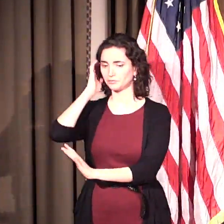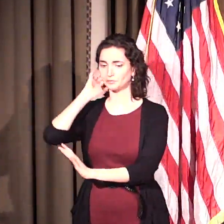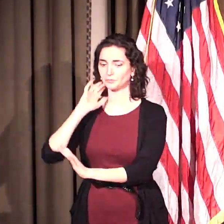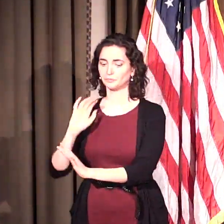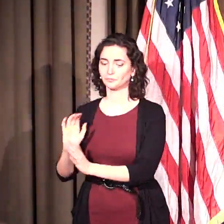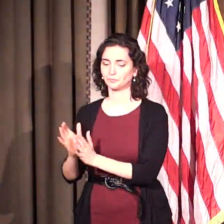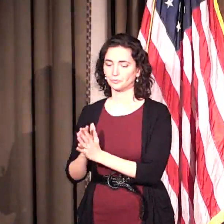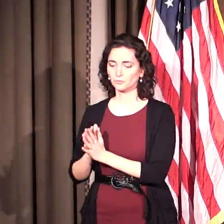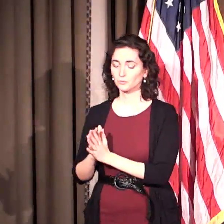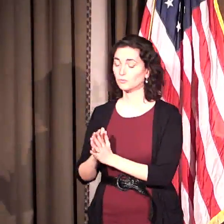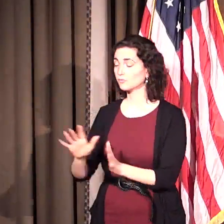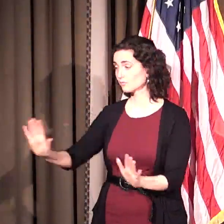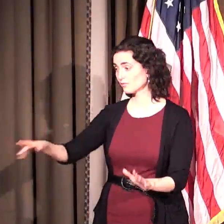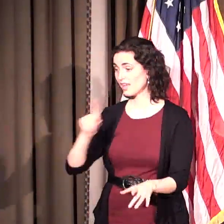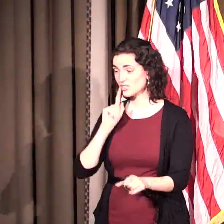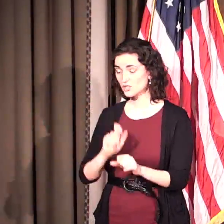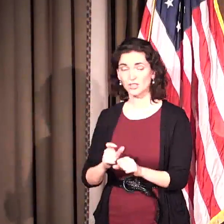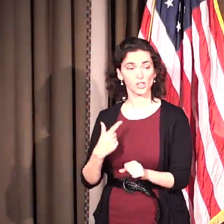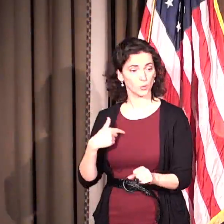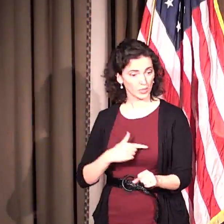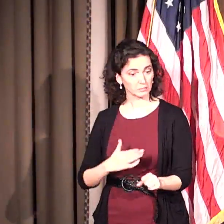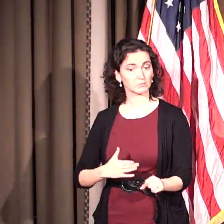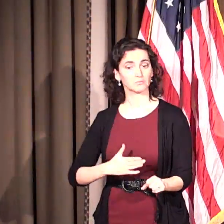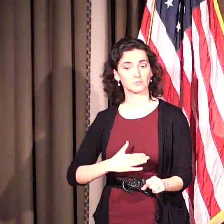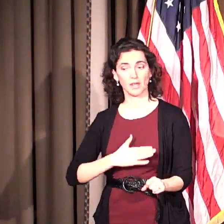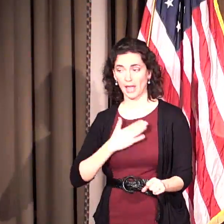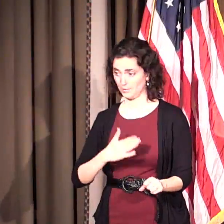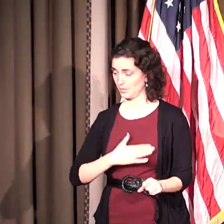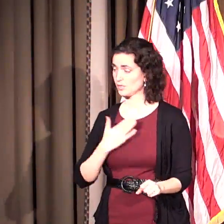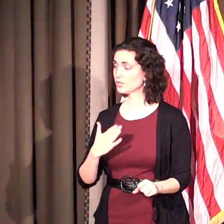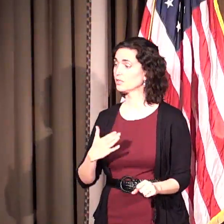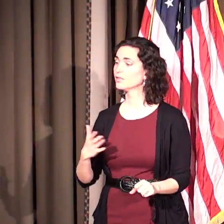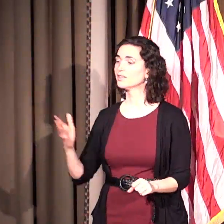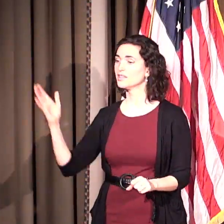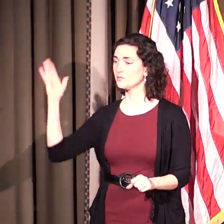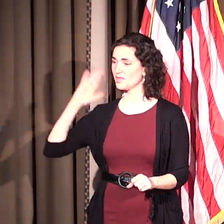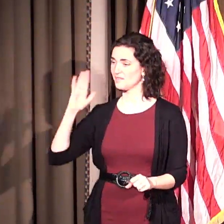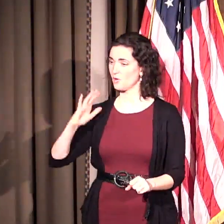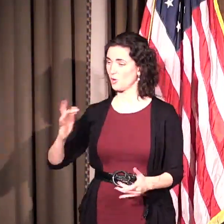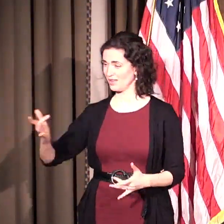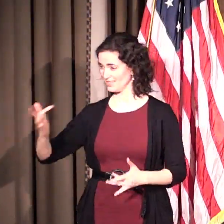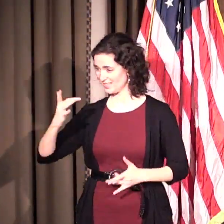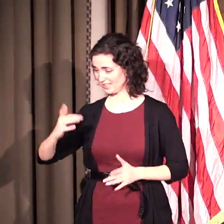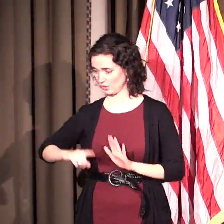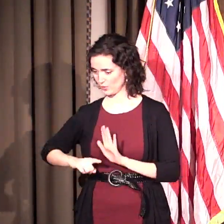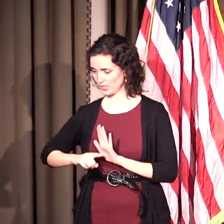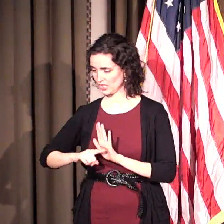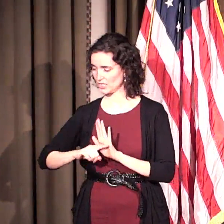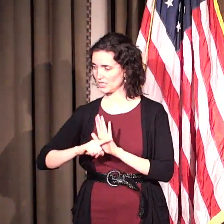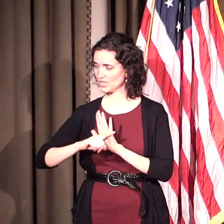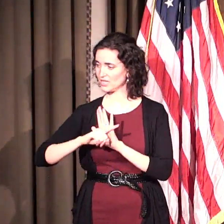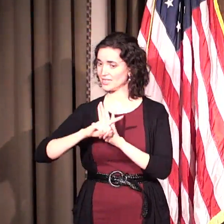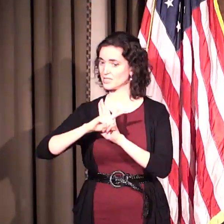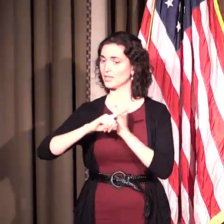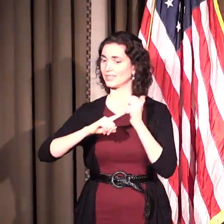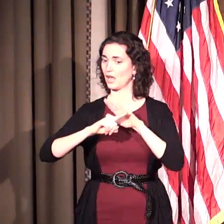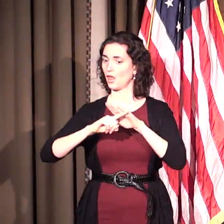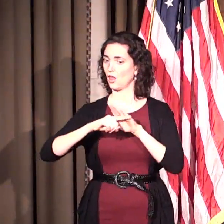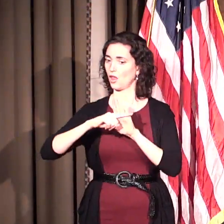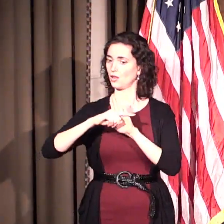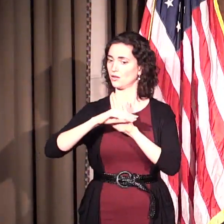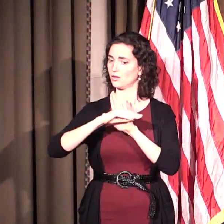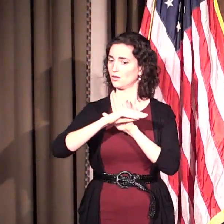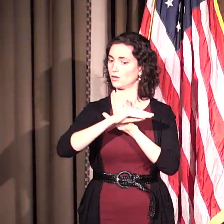somewhat heartened to see that the trajectory that we were on is much better today. We've at